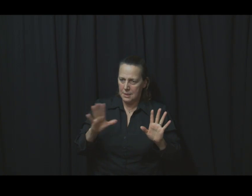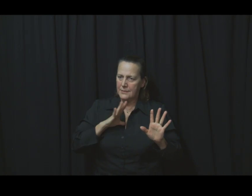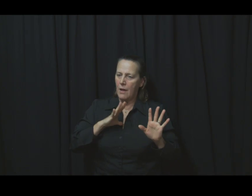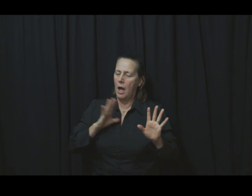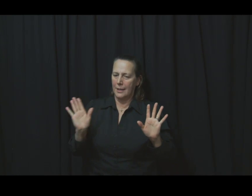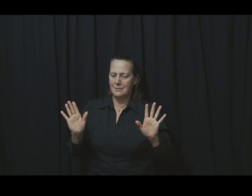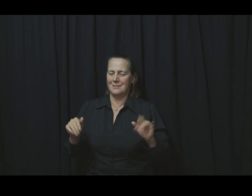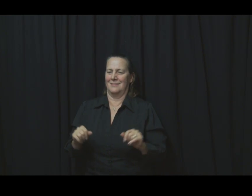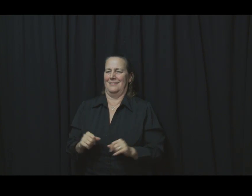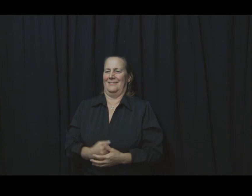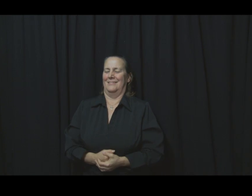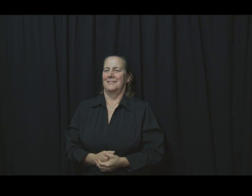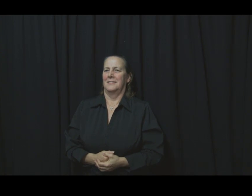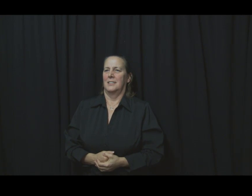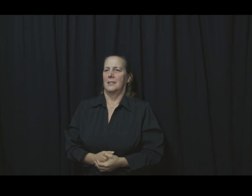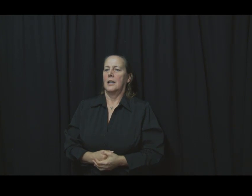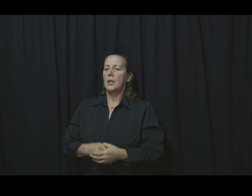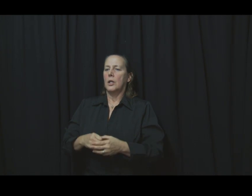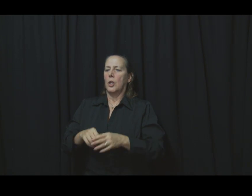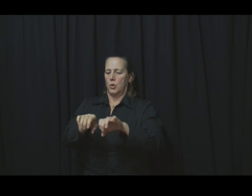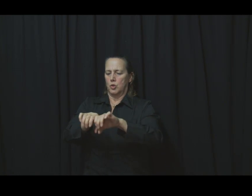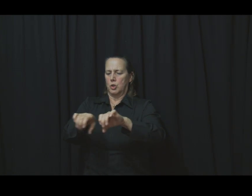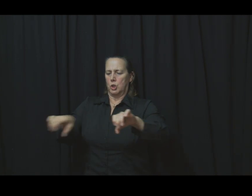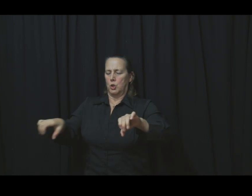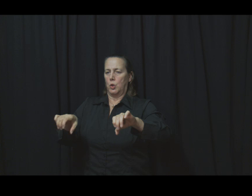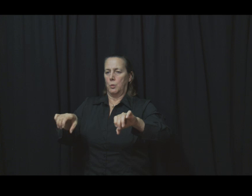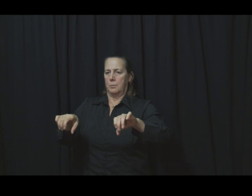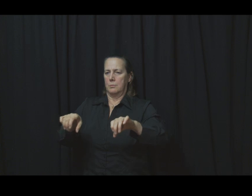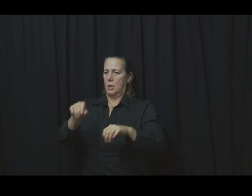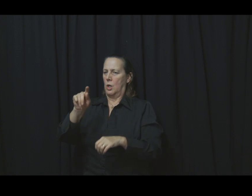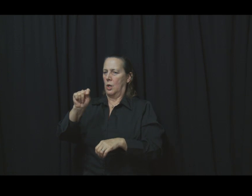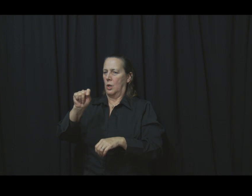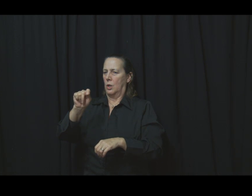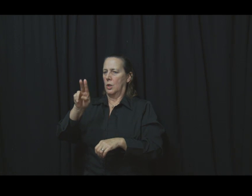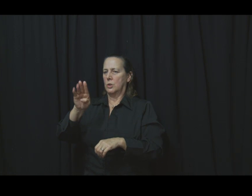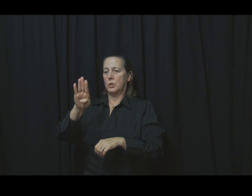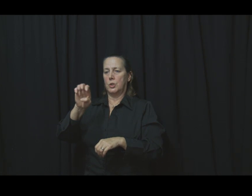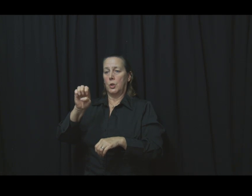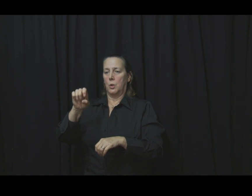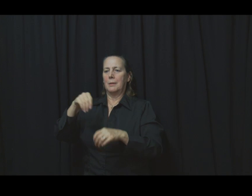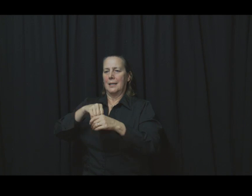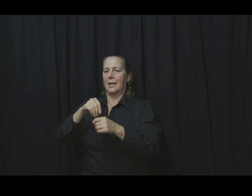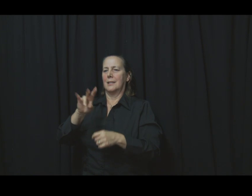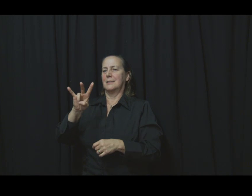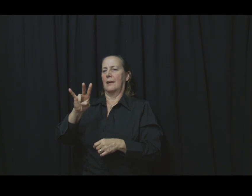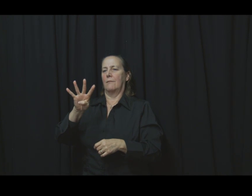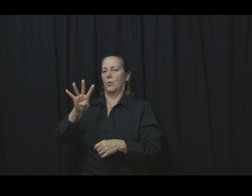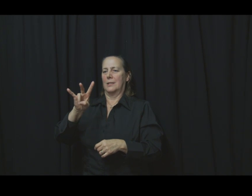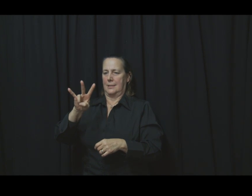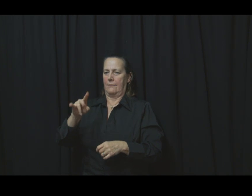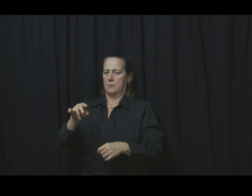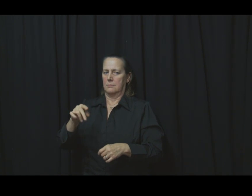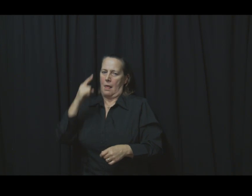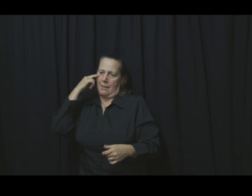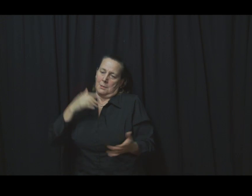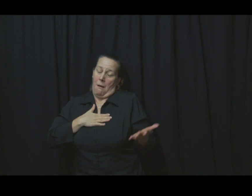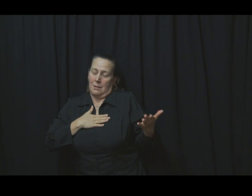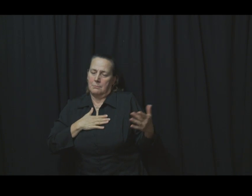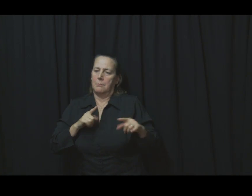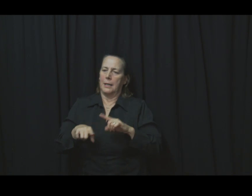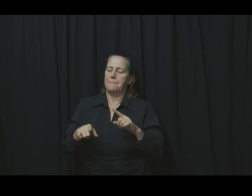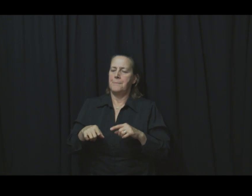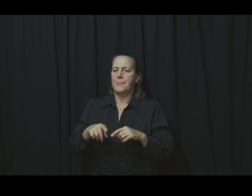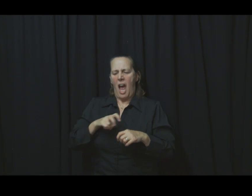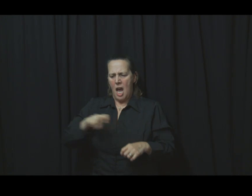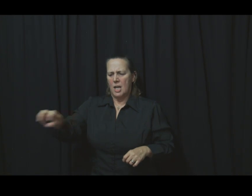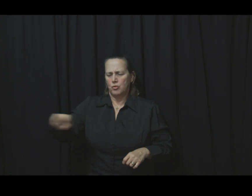fine. There's a tube in the 747 I kind of think of as my tube. But that aside, I traveled the highways of